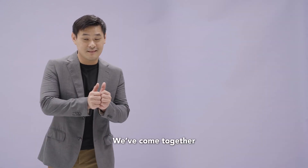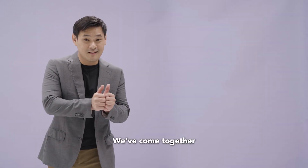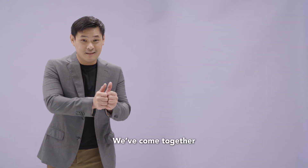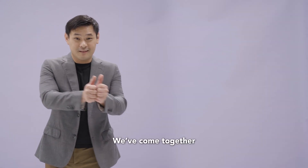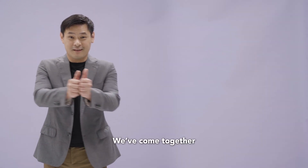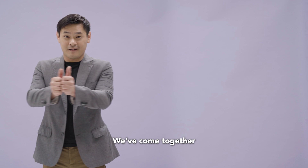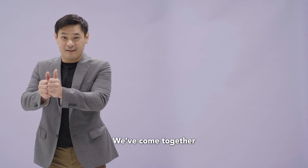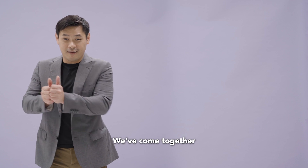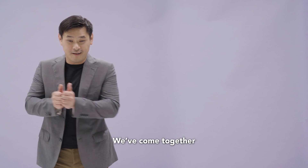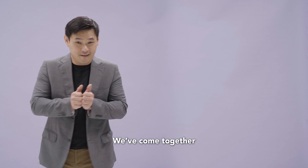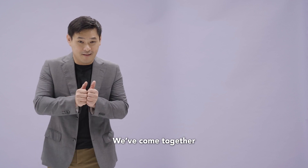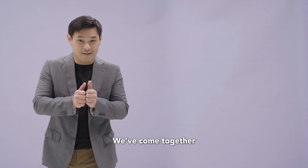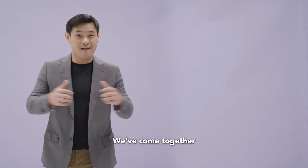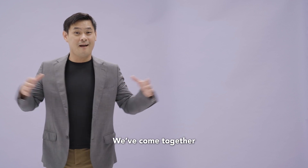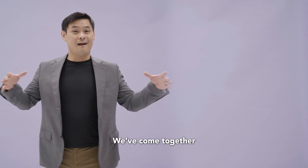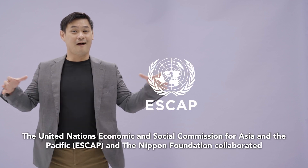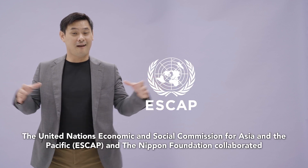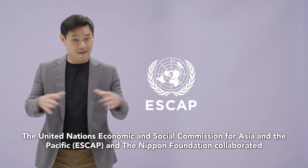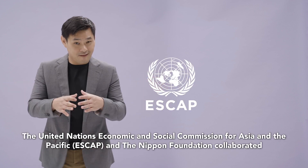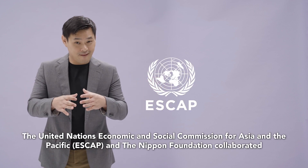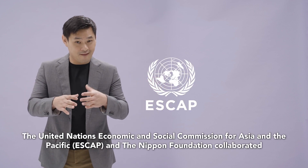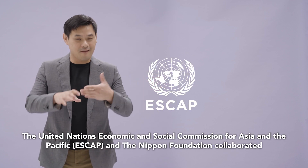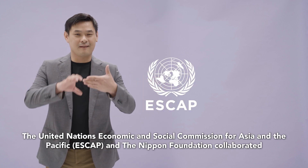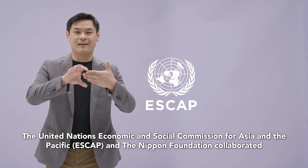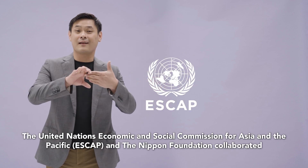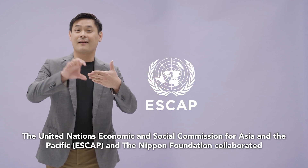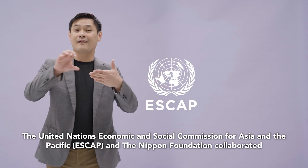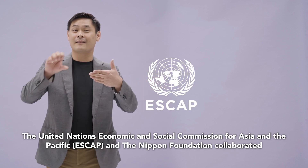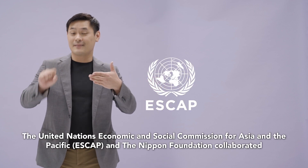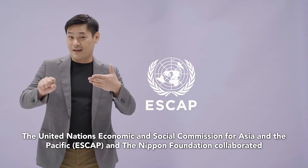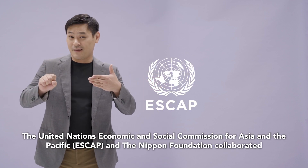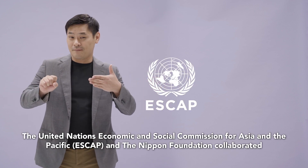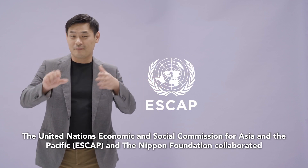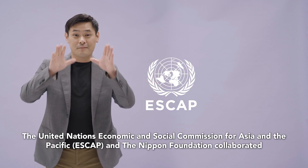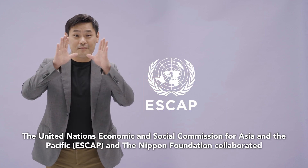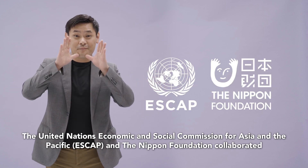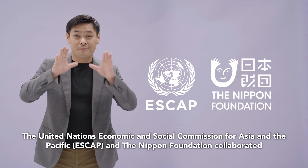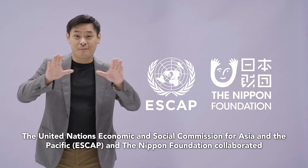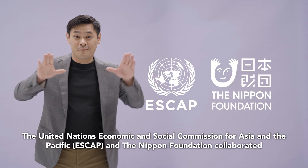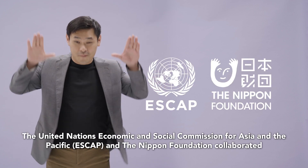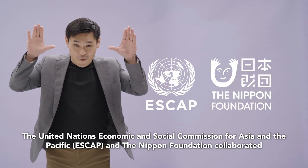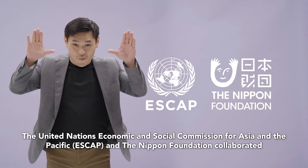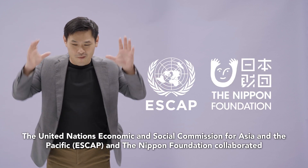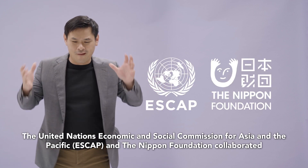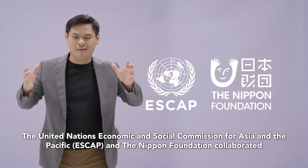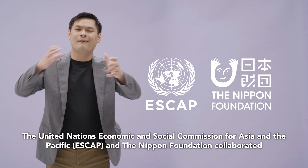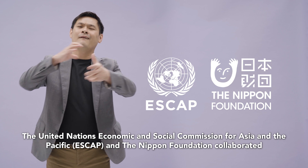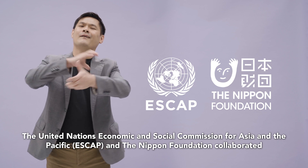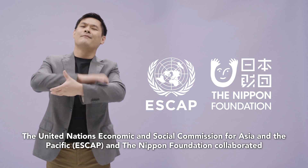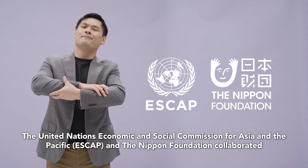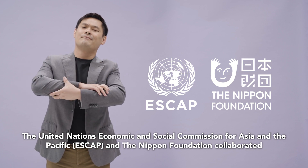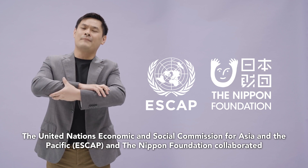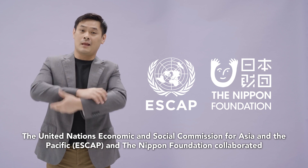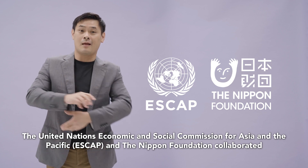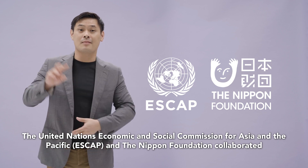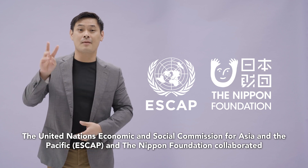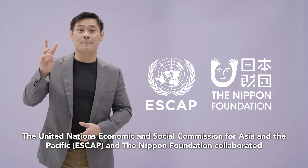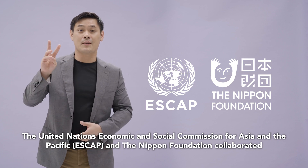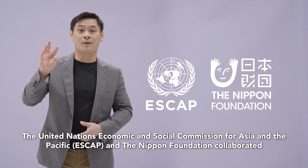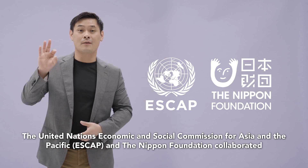We've come together. The United Nations Economic and Social Commission for Asia and the Pacific, ESCAP, and the